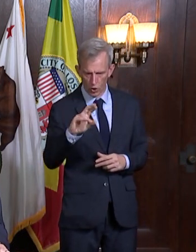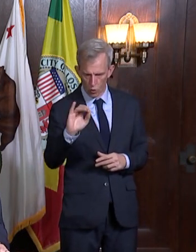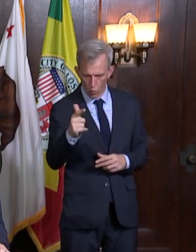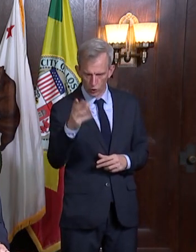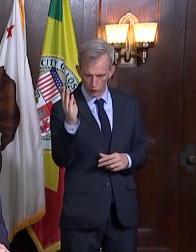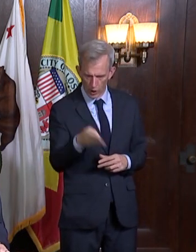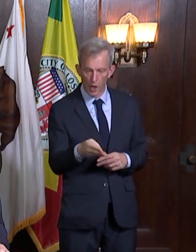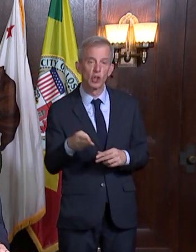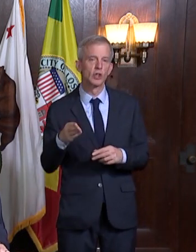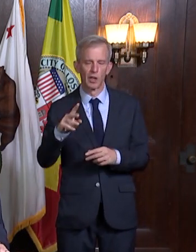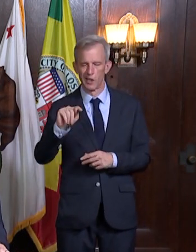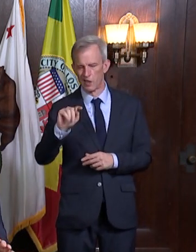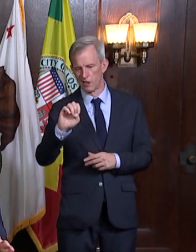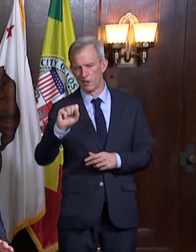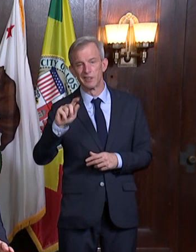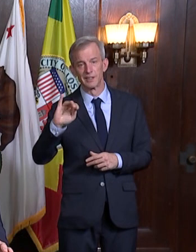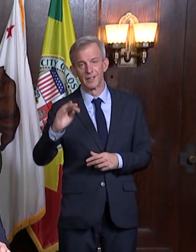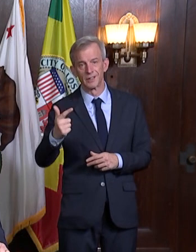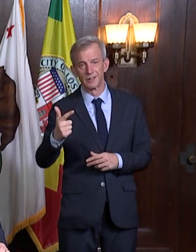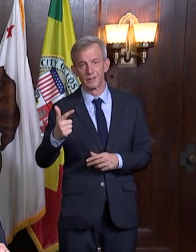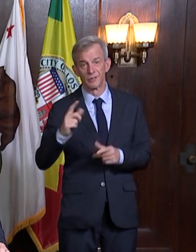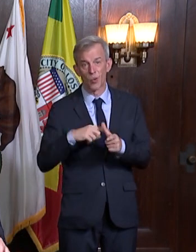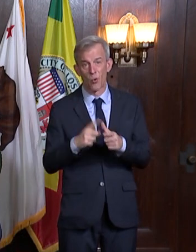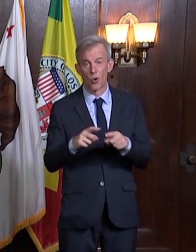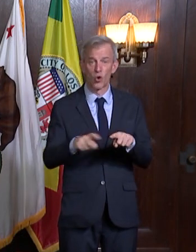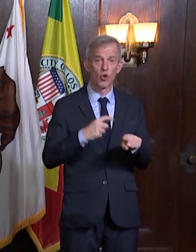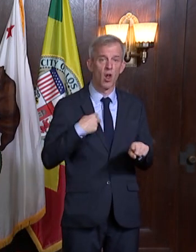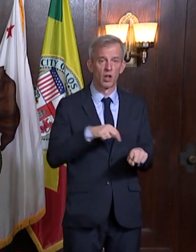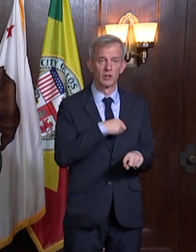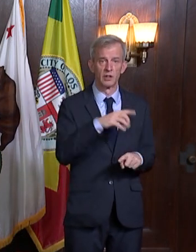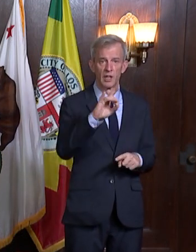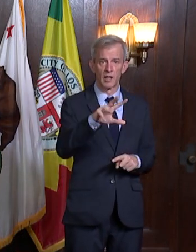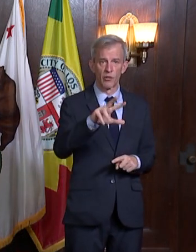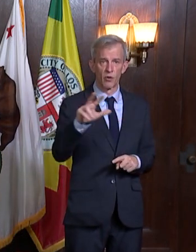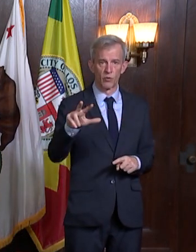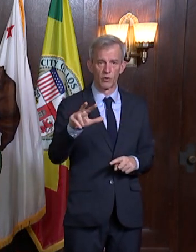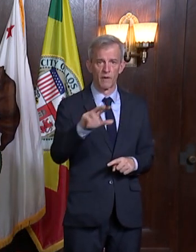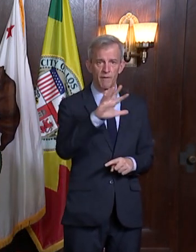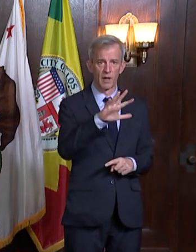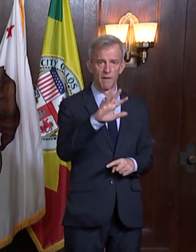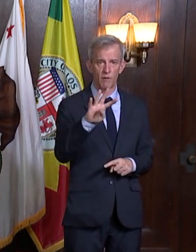coronavirus.lacity.org/testing. Or if you're not online, just call us at